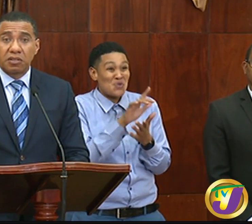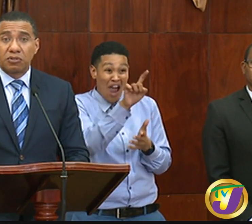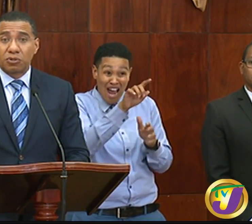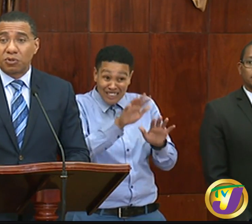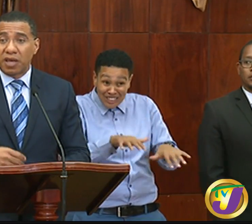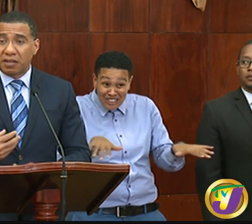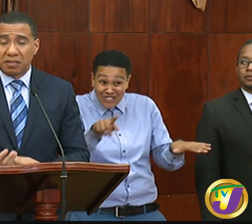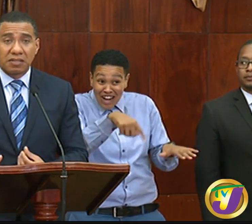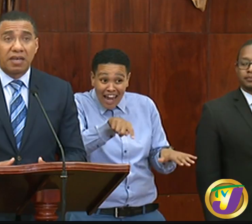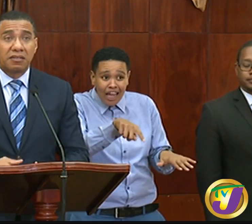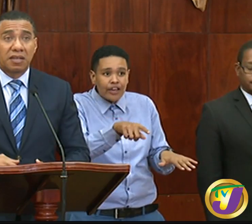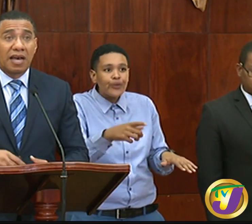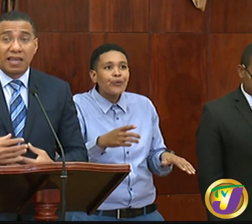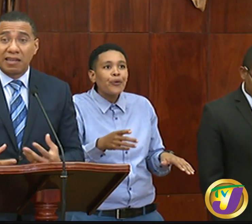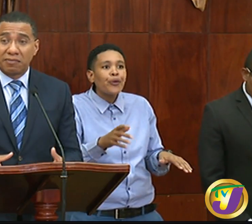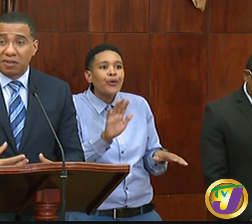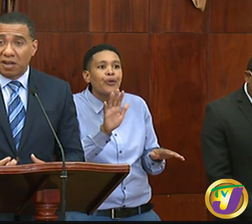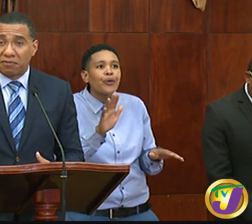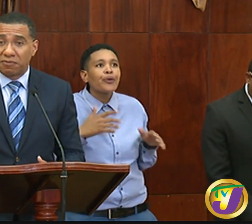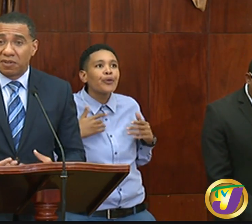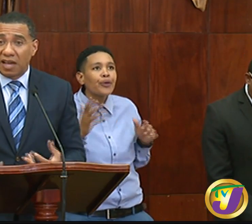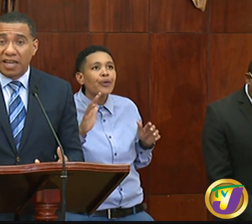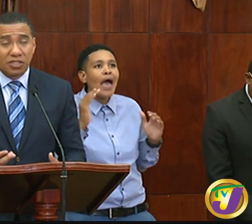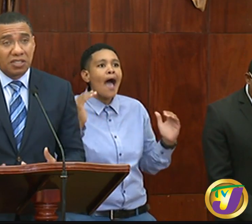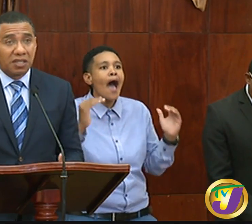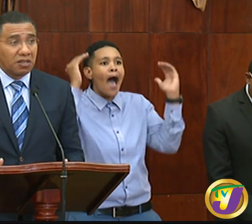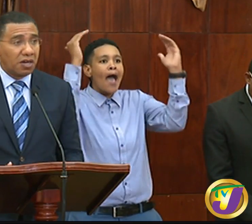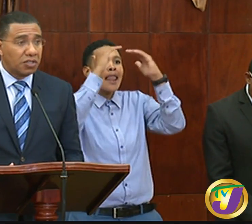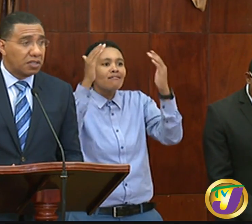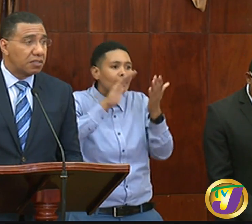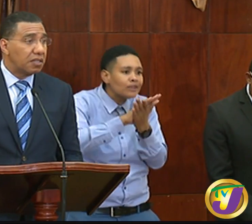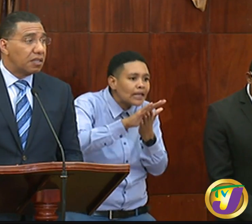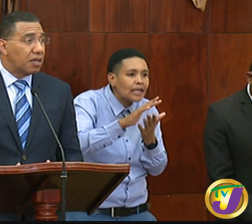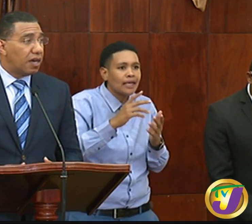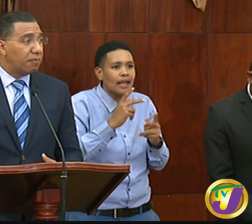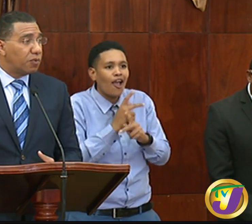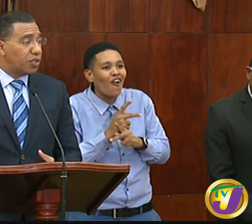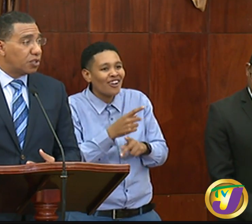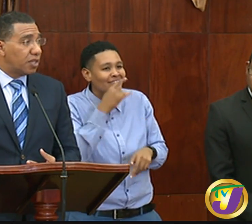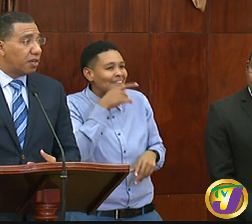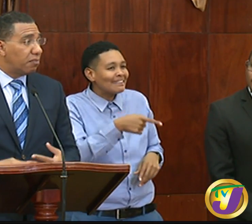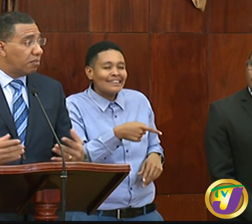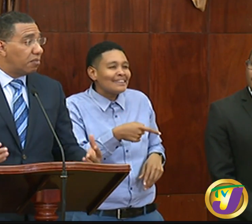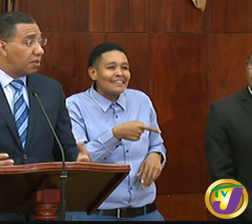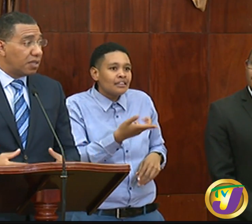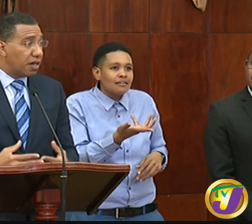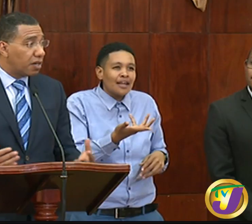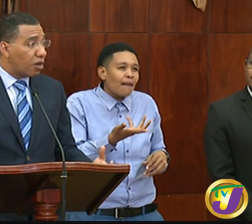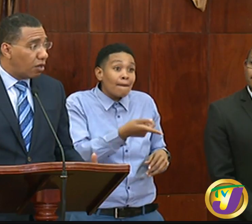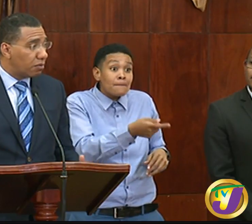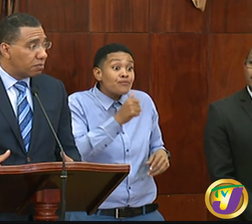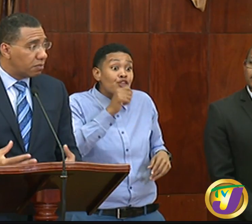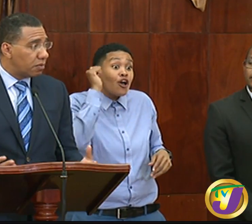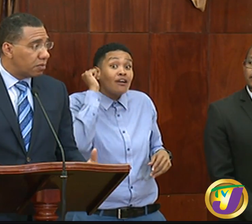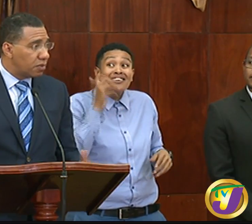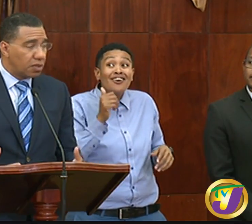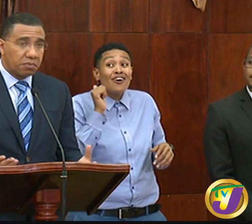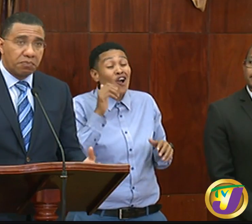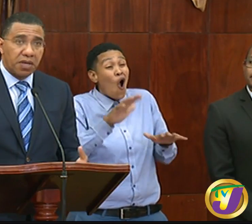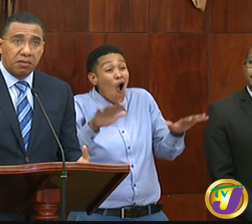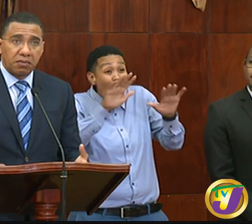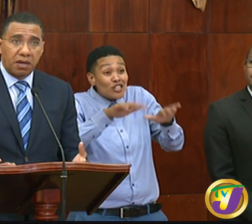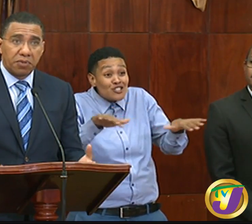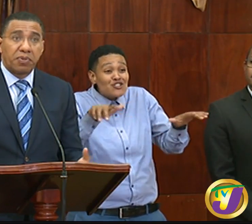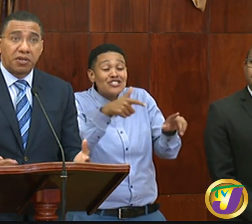children to exercise a higher level of hygiene and caution, which they're not all, you